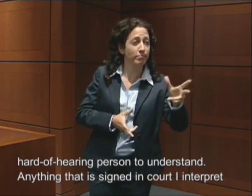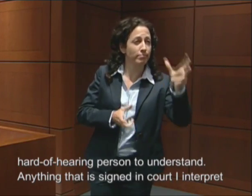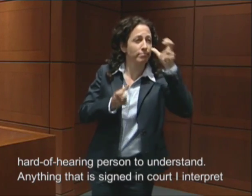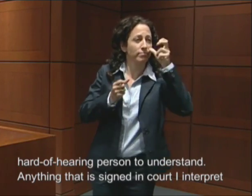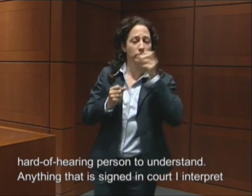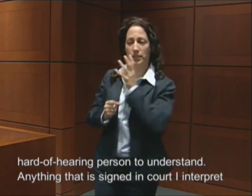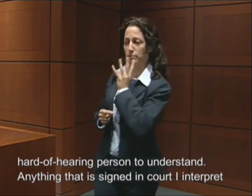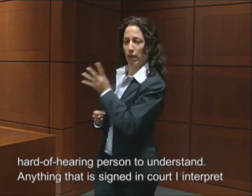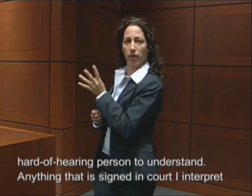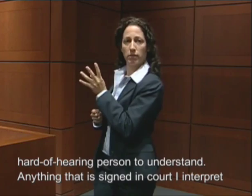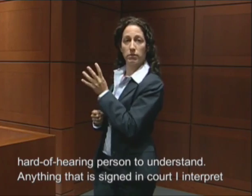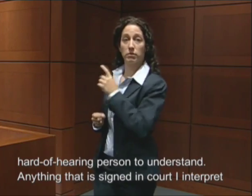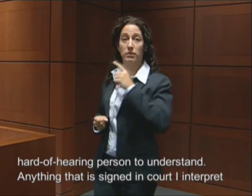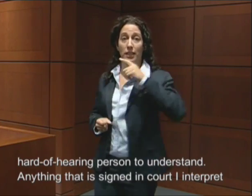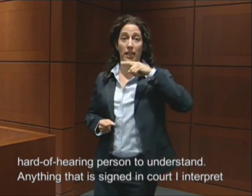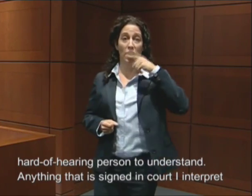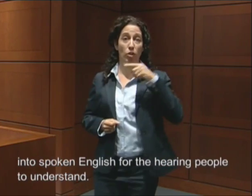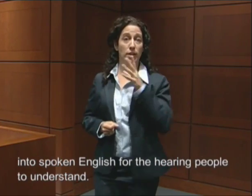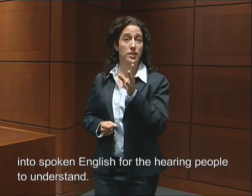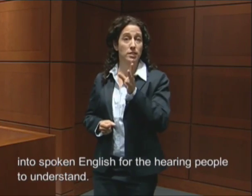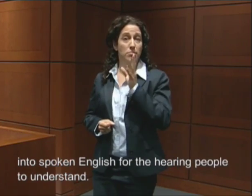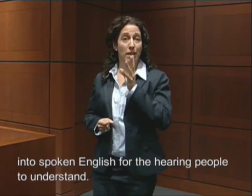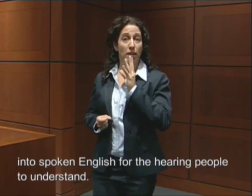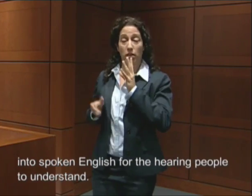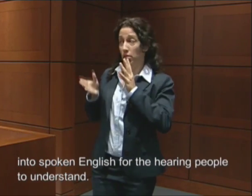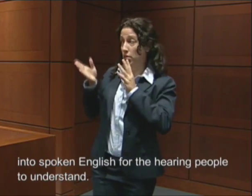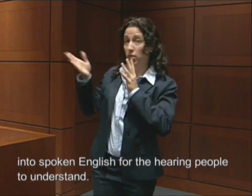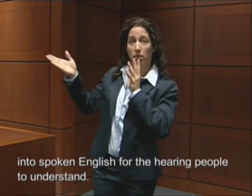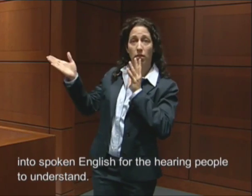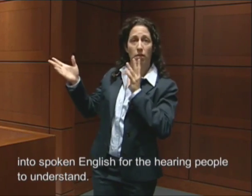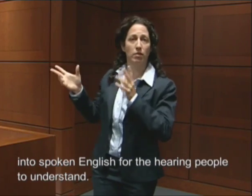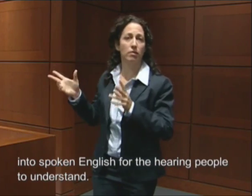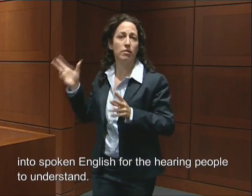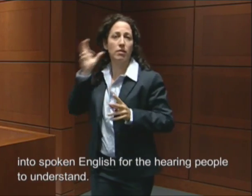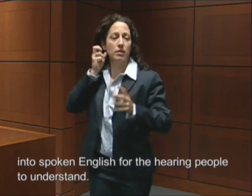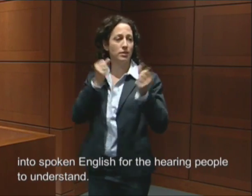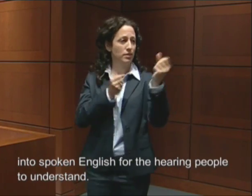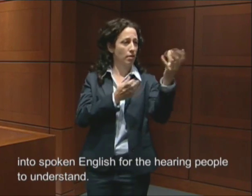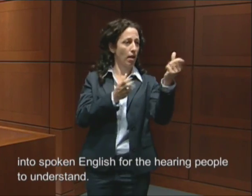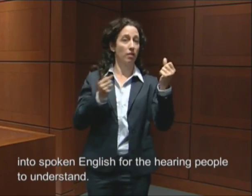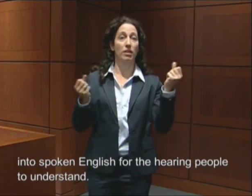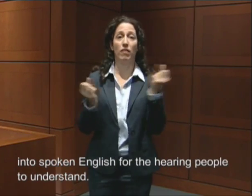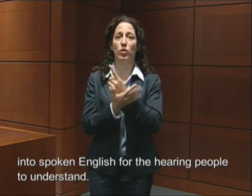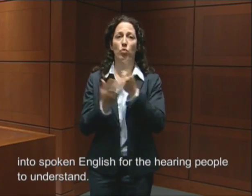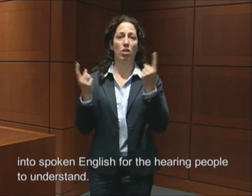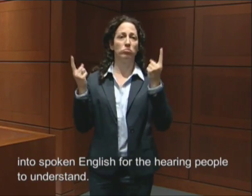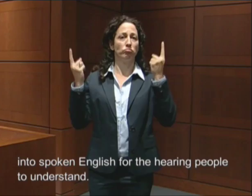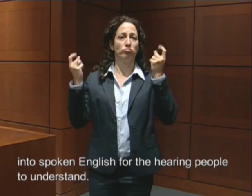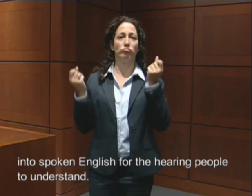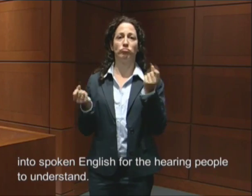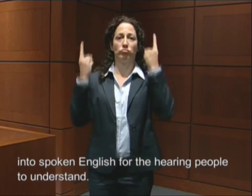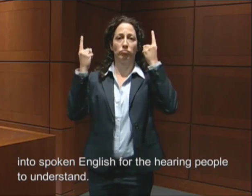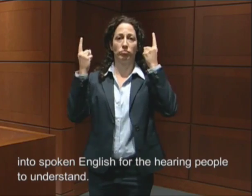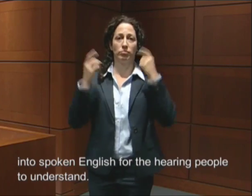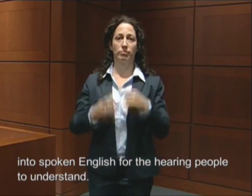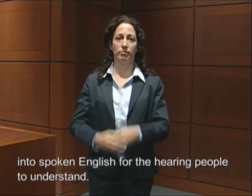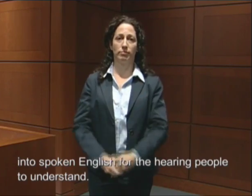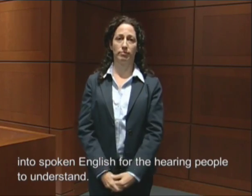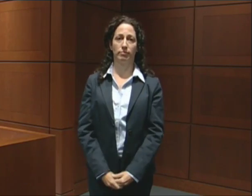understand. Anything that is signed in court, I interpret into spoken English for the hearing people to understand.